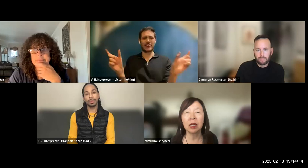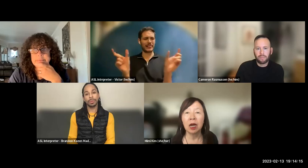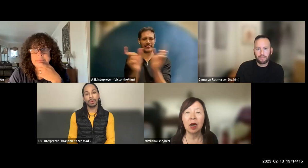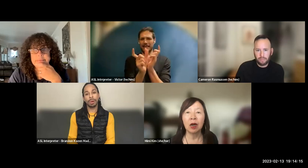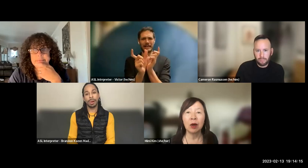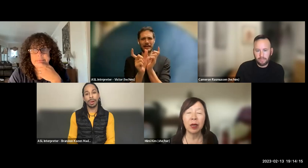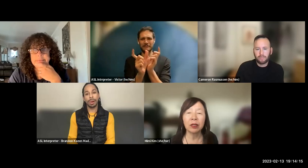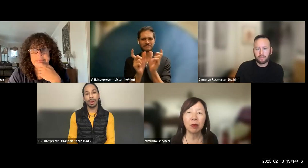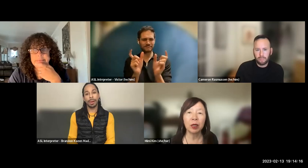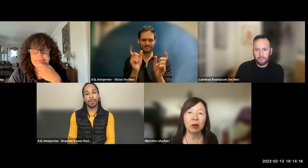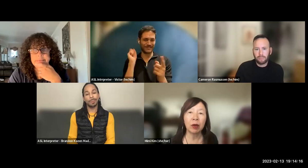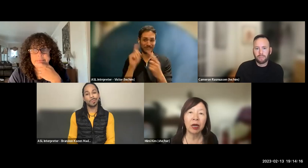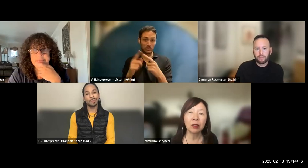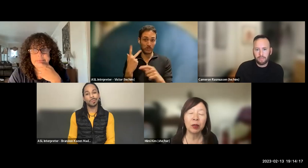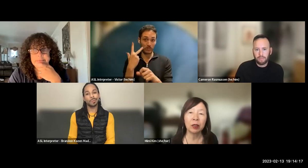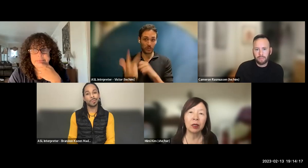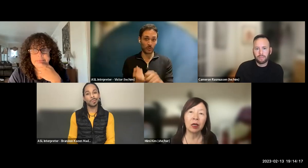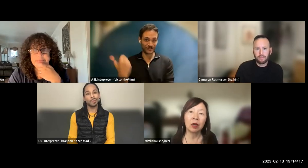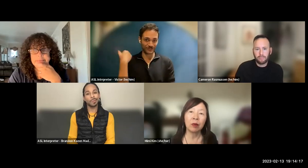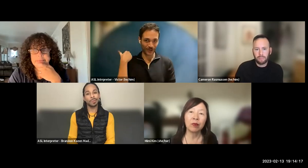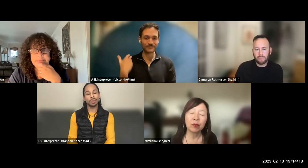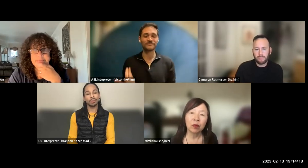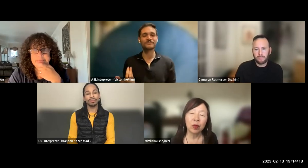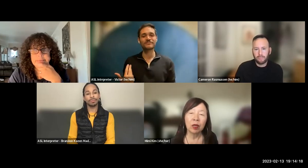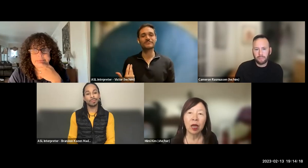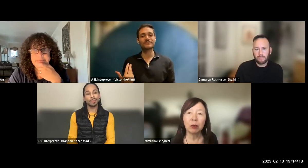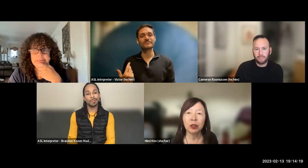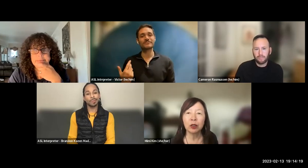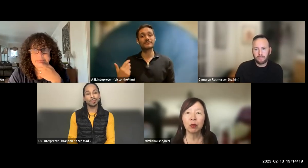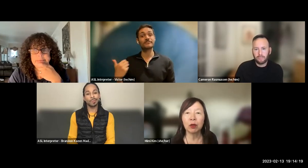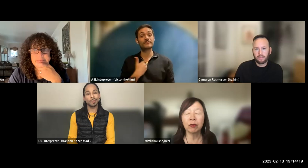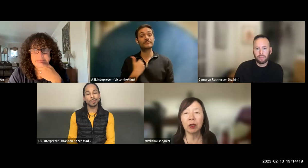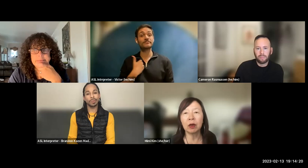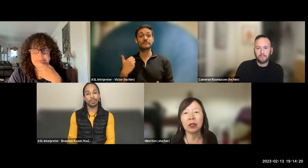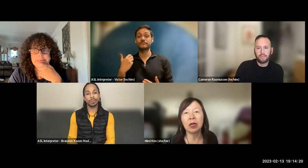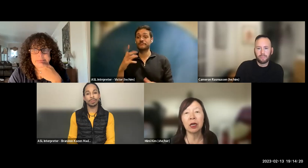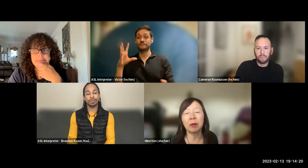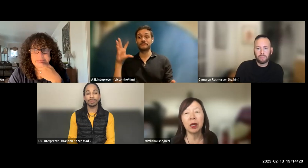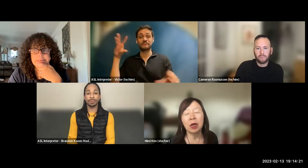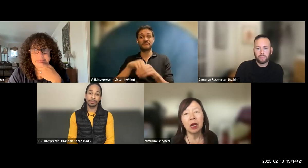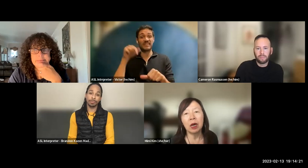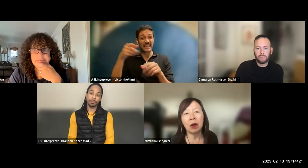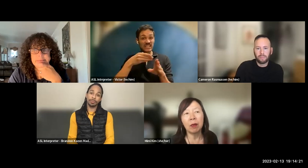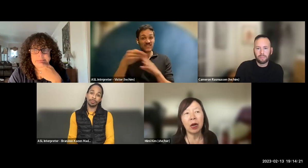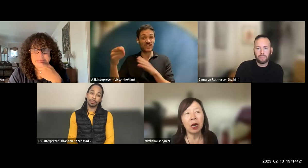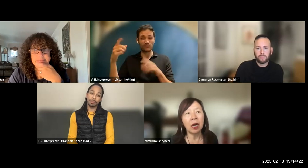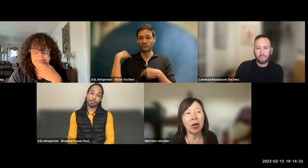I'd say. As somebody who has been in the abolitionist world for a long time,